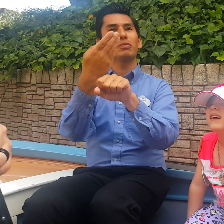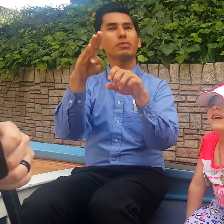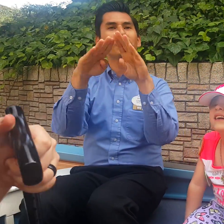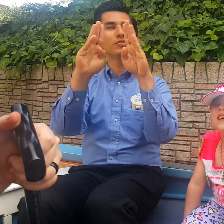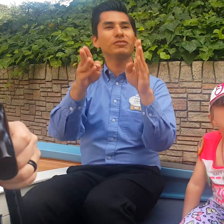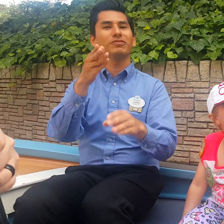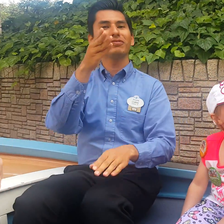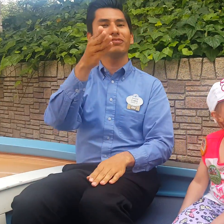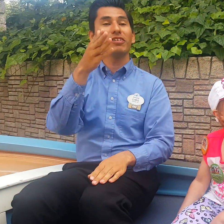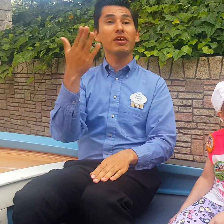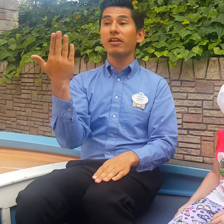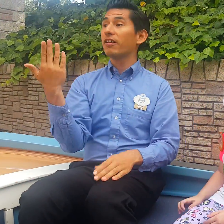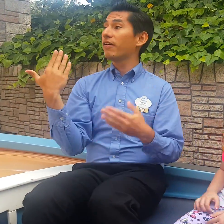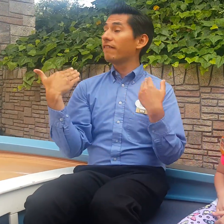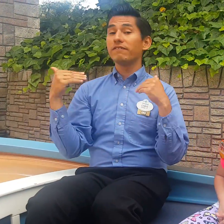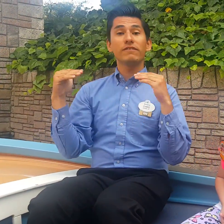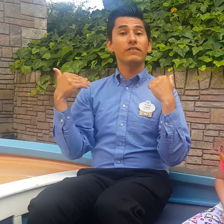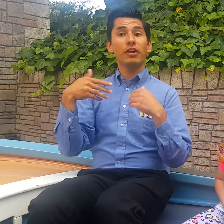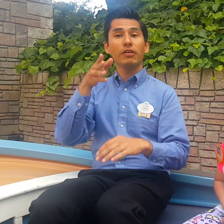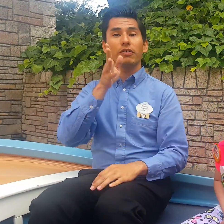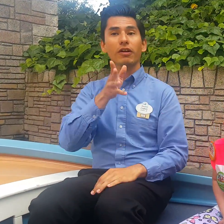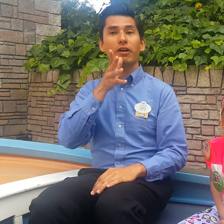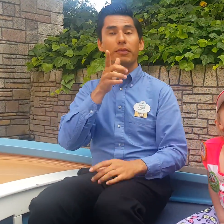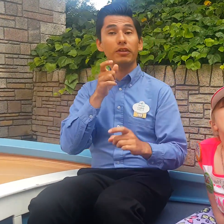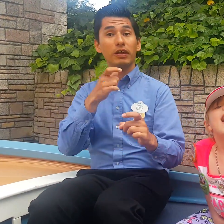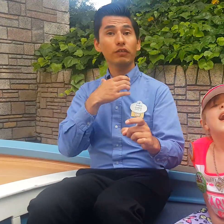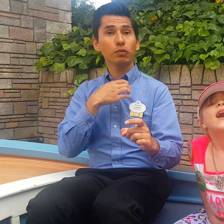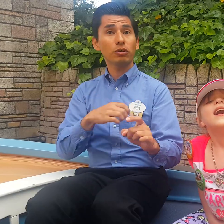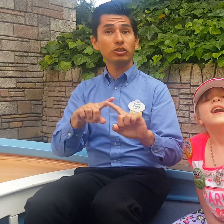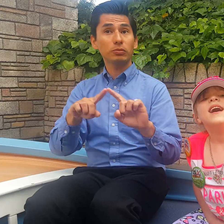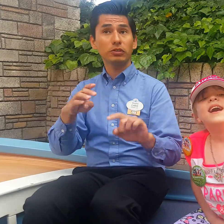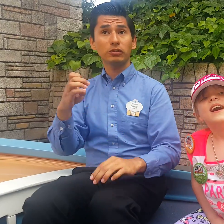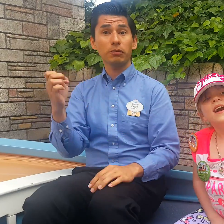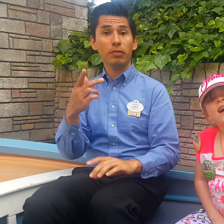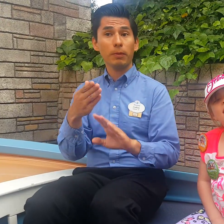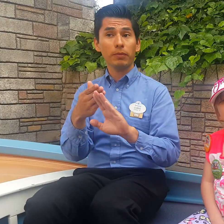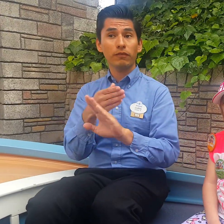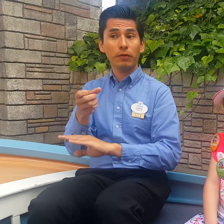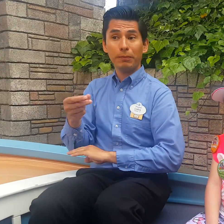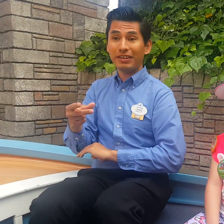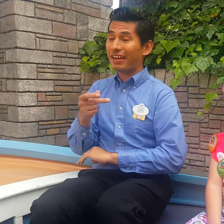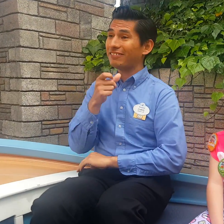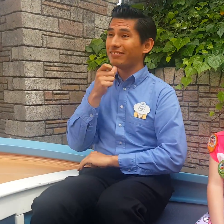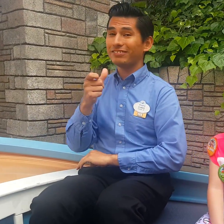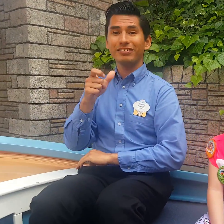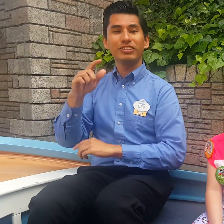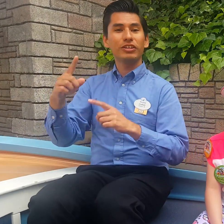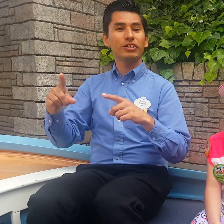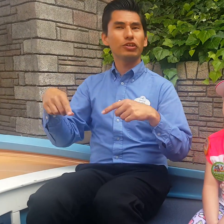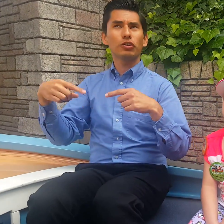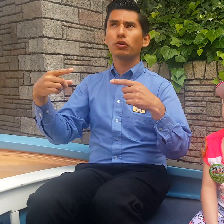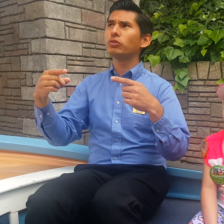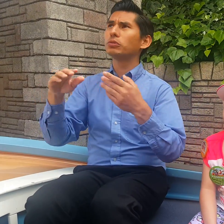fairy godmother granted this wish, but when Cinderella didn't leave by midnight, her coach turned back into a pumpkin, which is still sitting up there on the